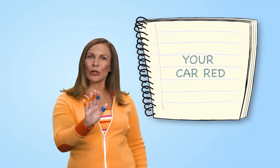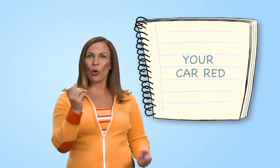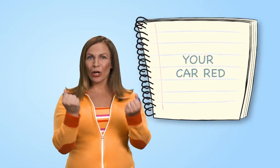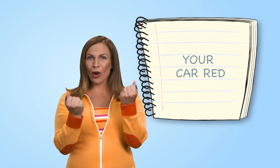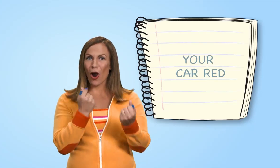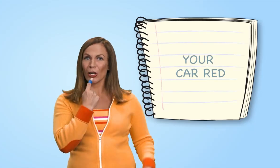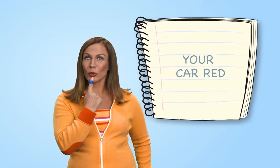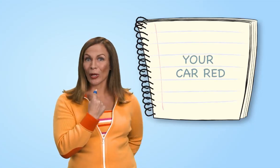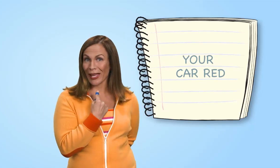Your car red?